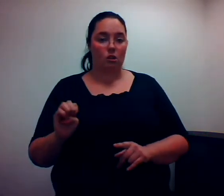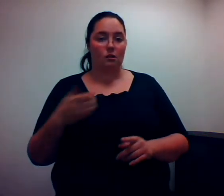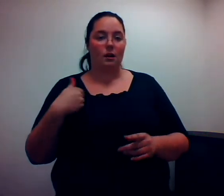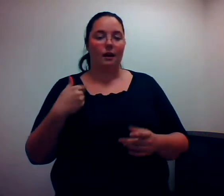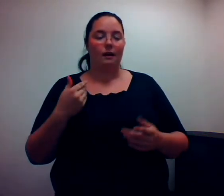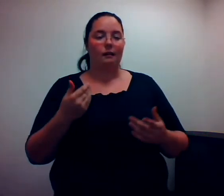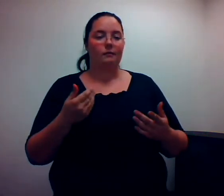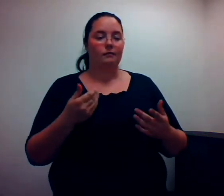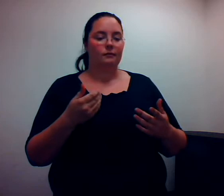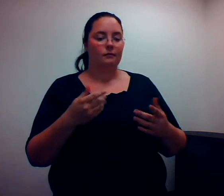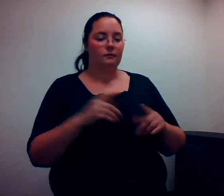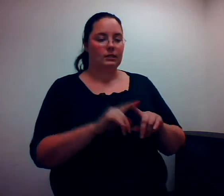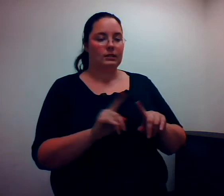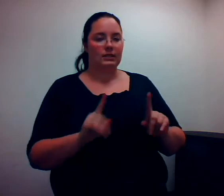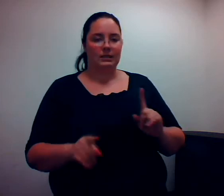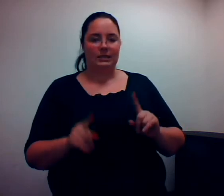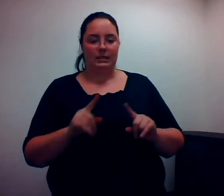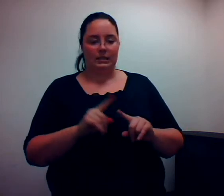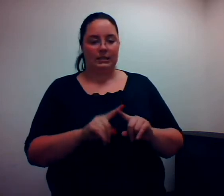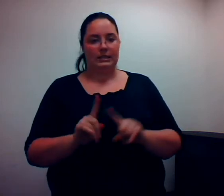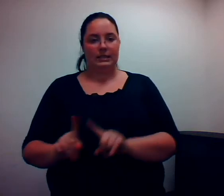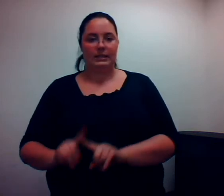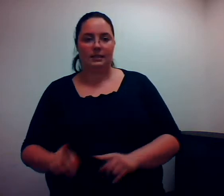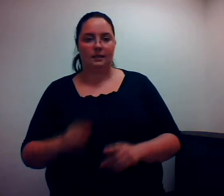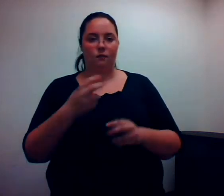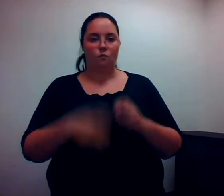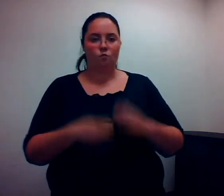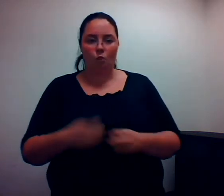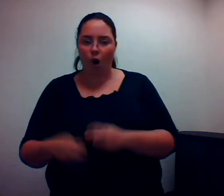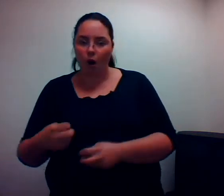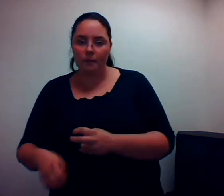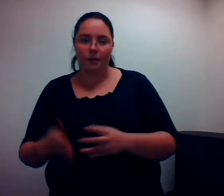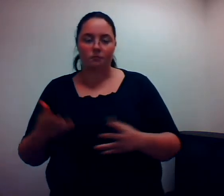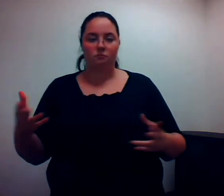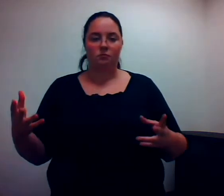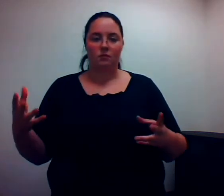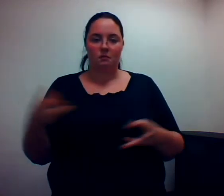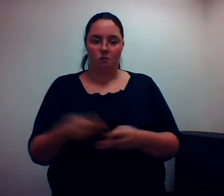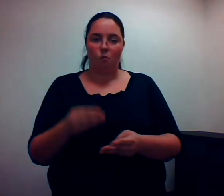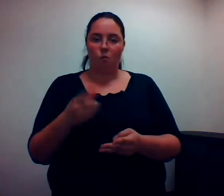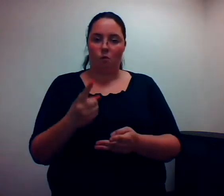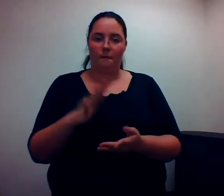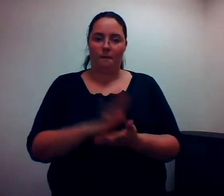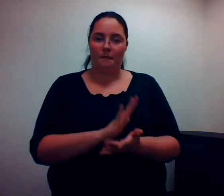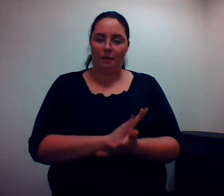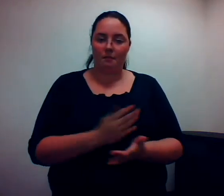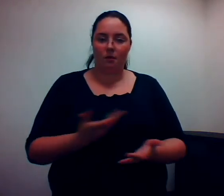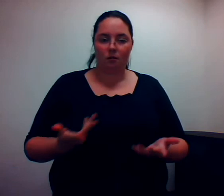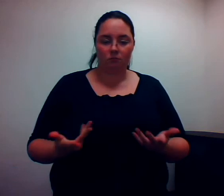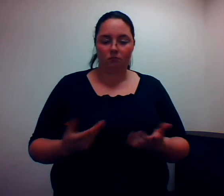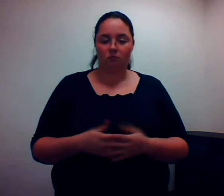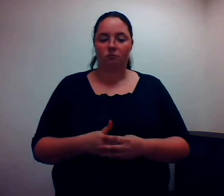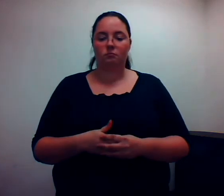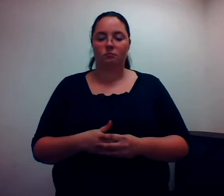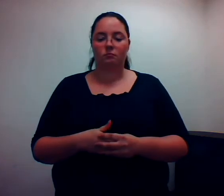discourse communities and how writers respond to each other, and how writers are writing to create a body of knowledge, and then they become